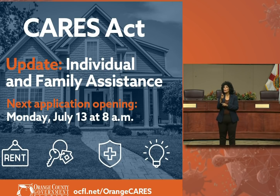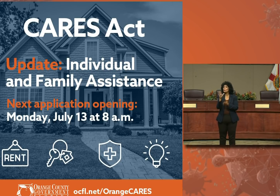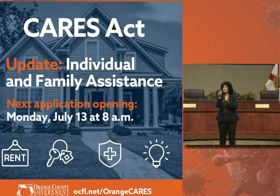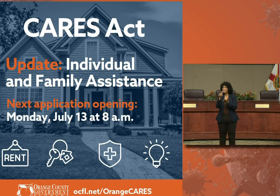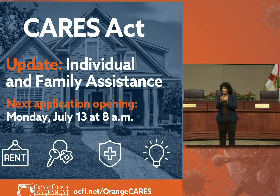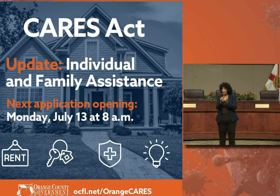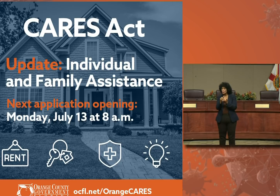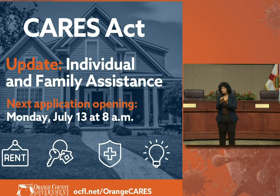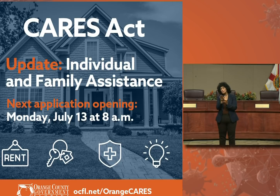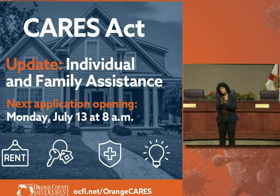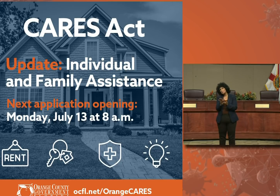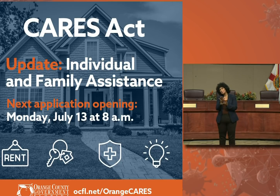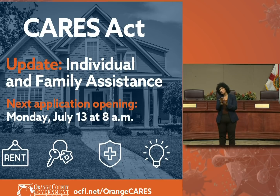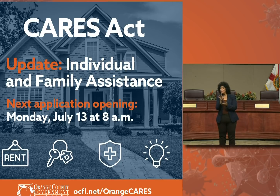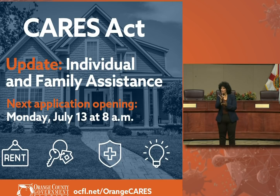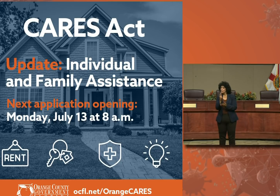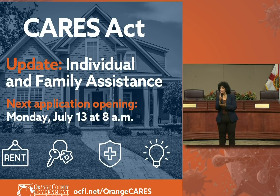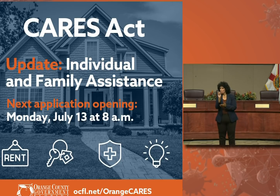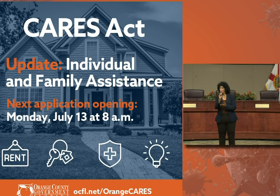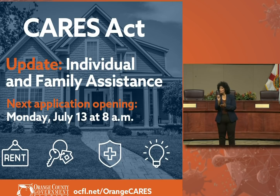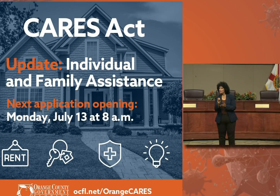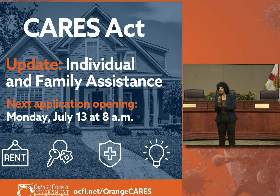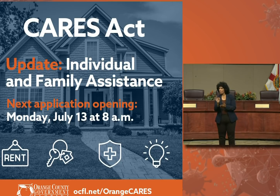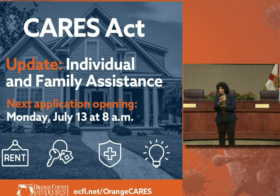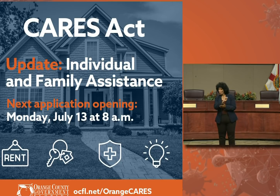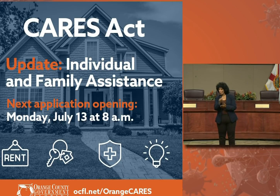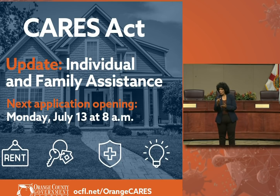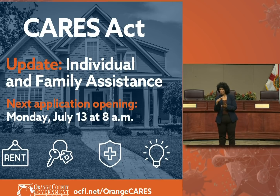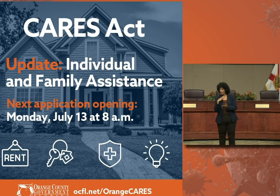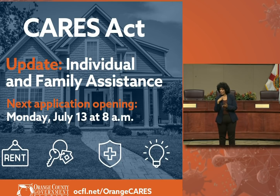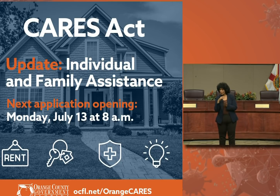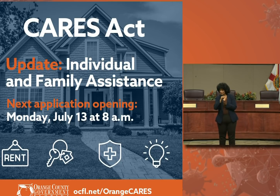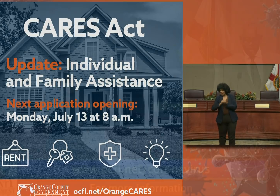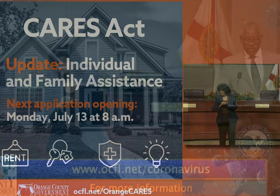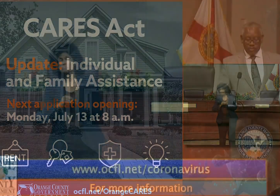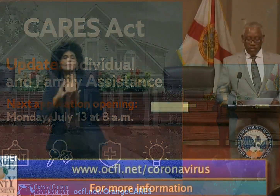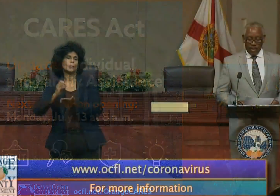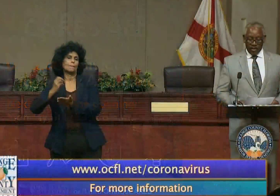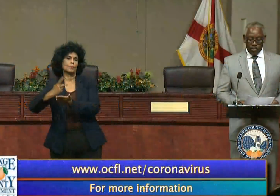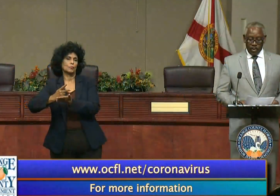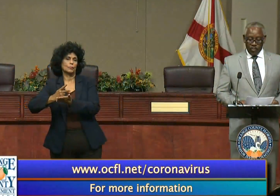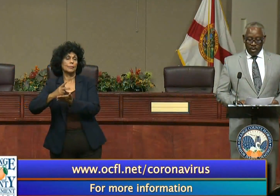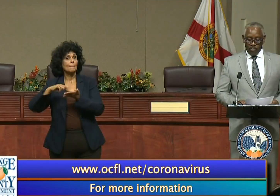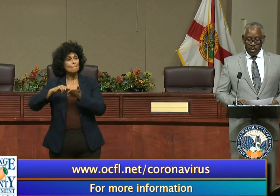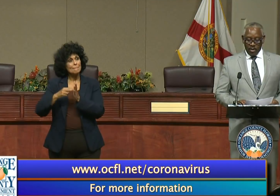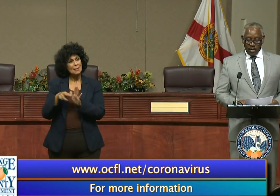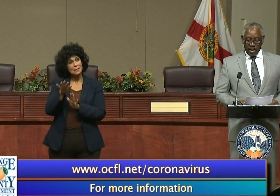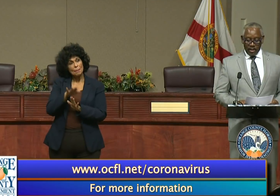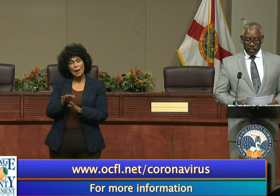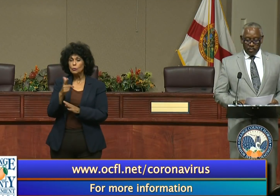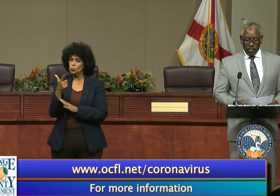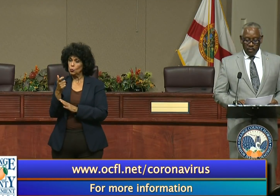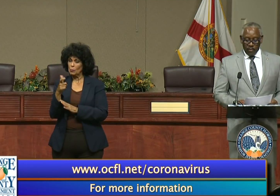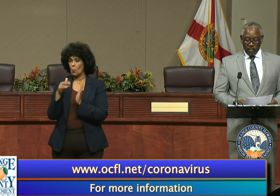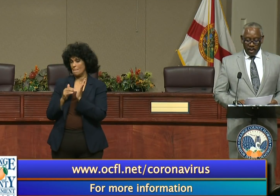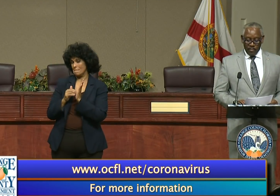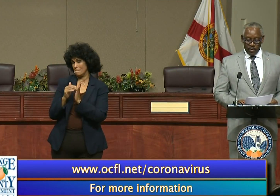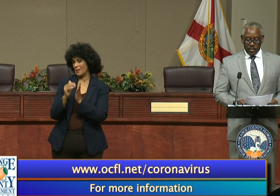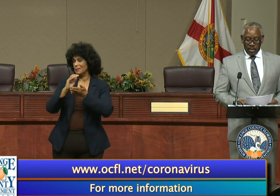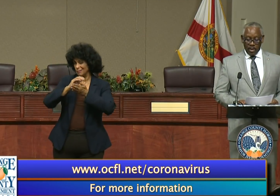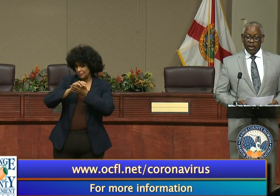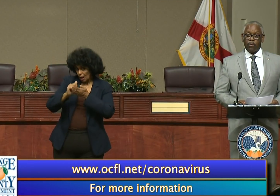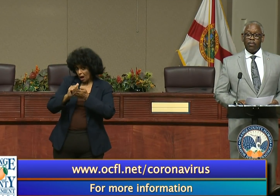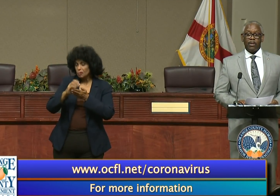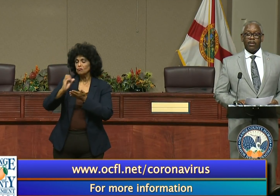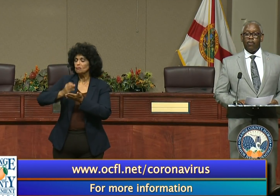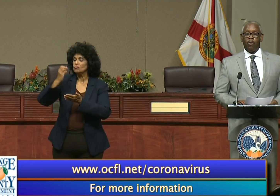about 86% of all applications, have been approved. That equates to about $21 million approved for payments